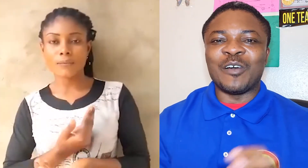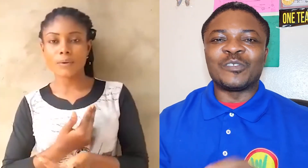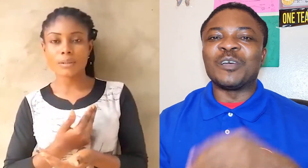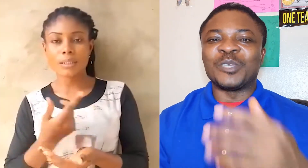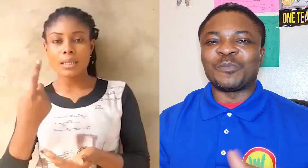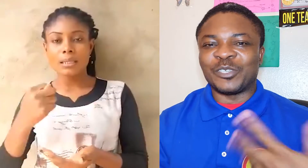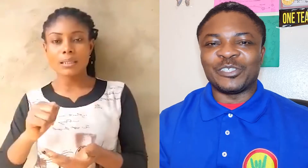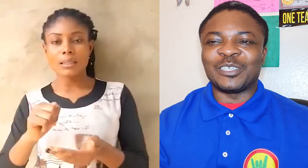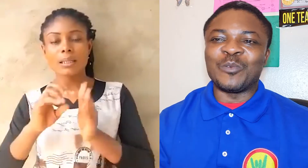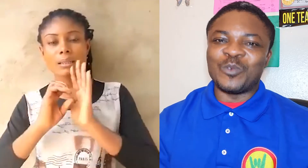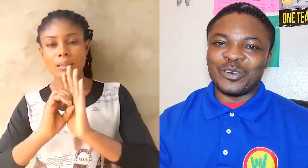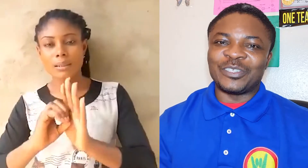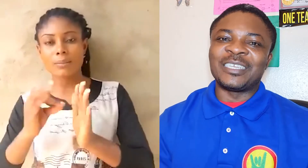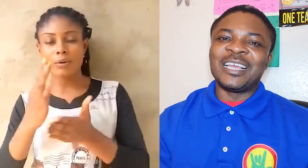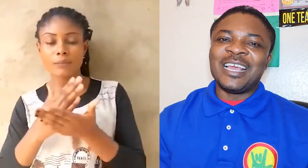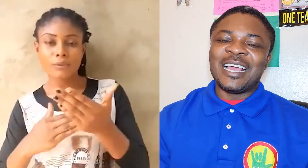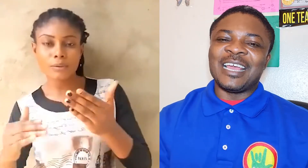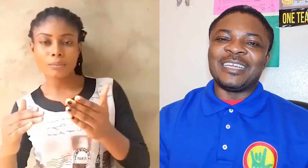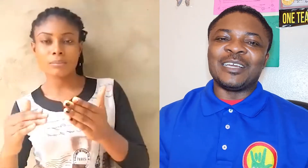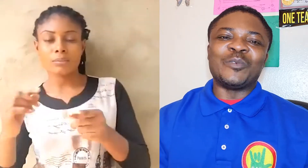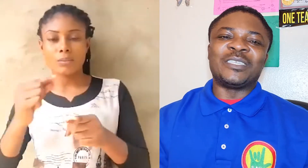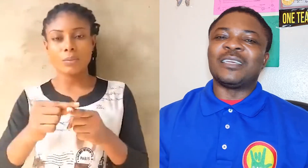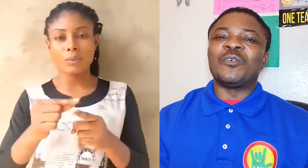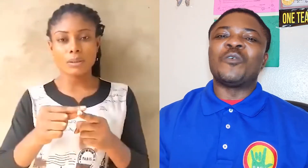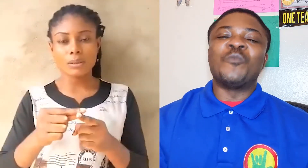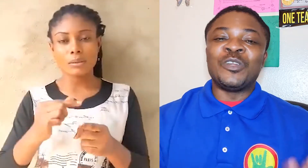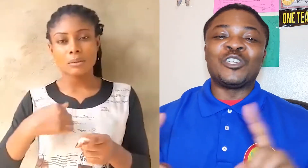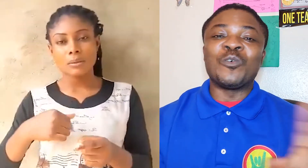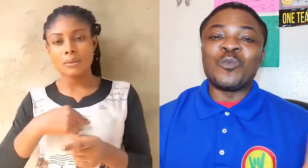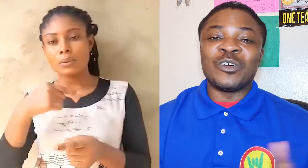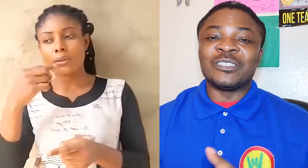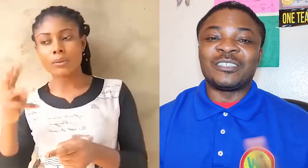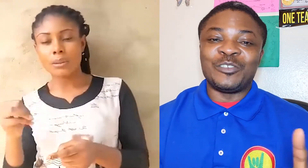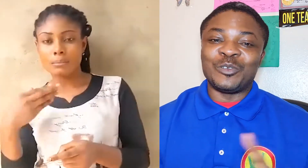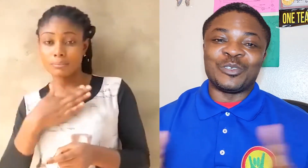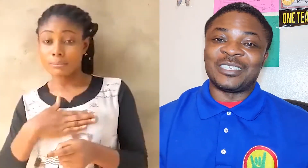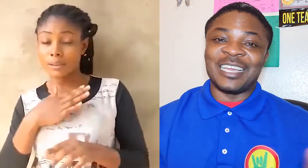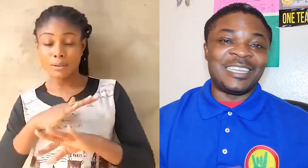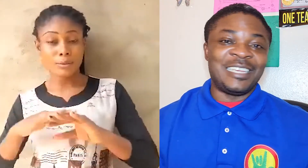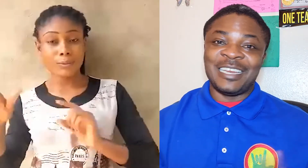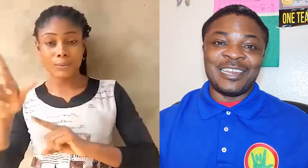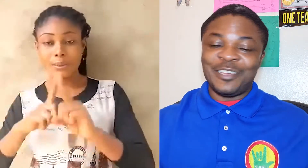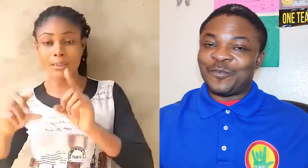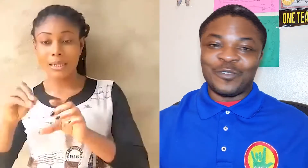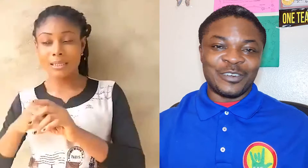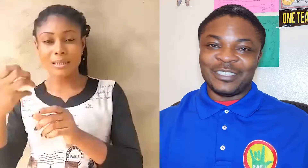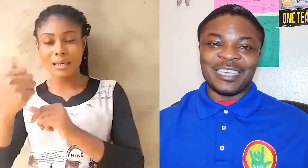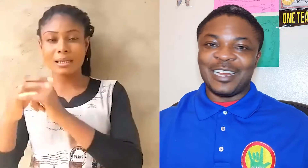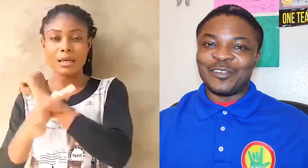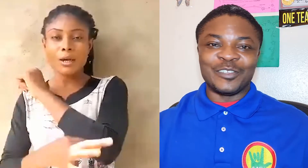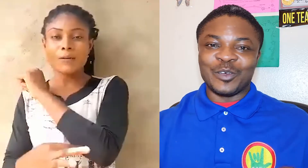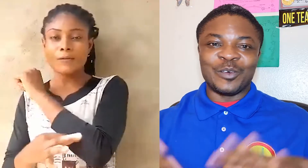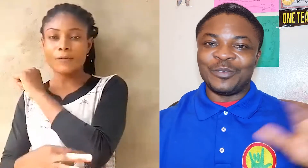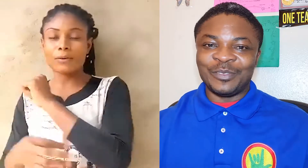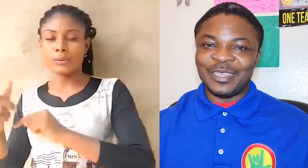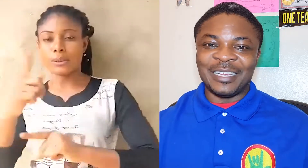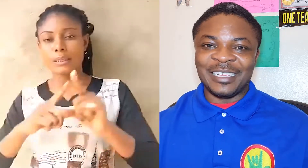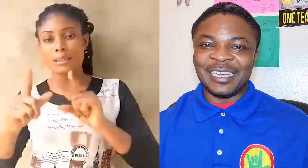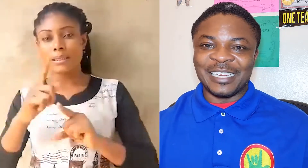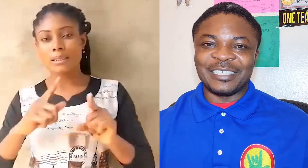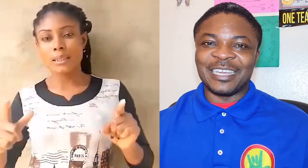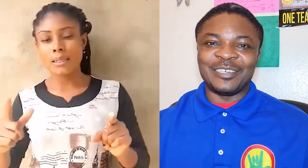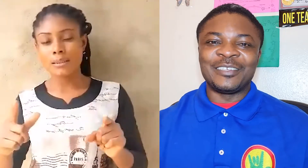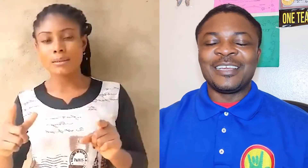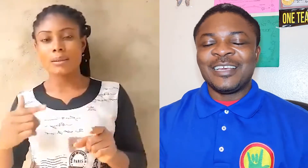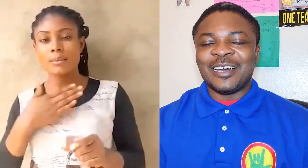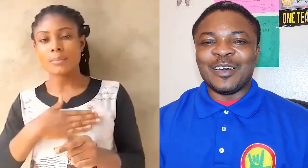signing of some expressions and words, and we said, oh, we don't want you to sign in any foreign sign language or the